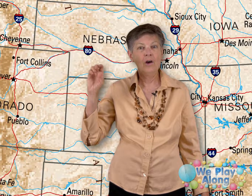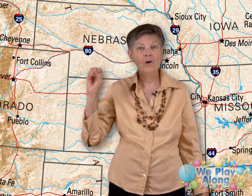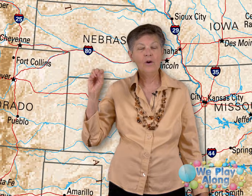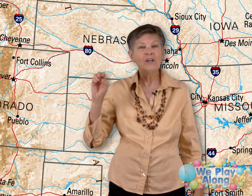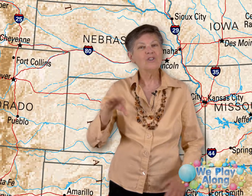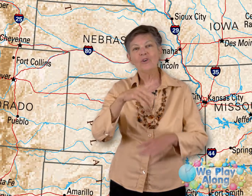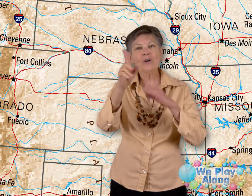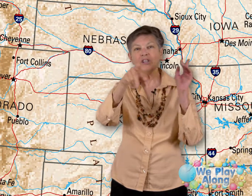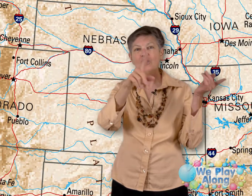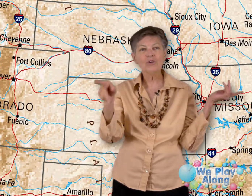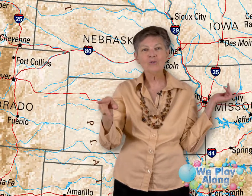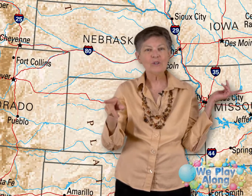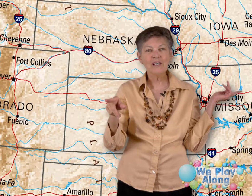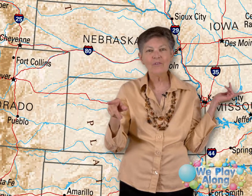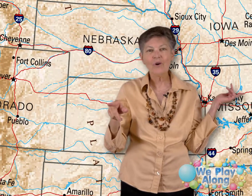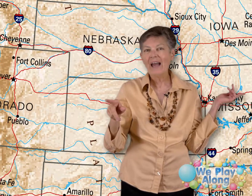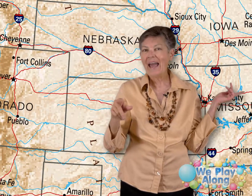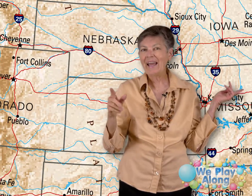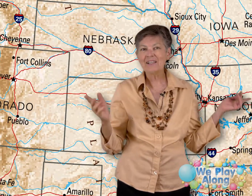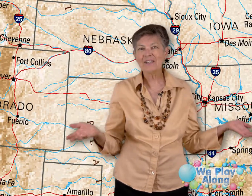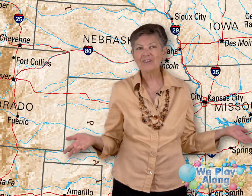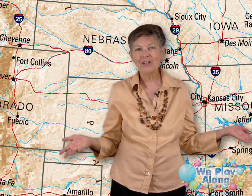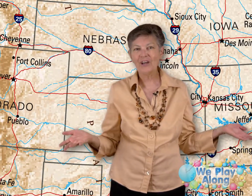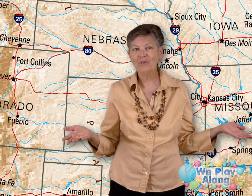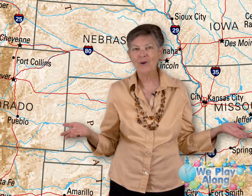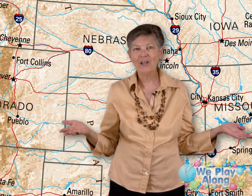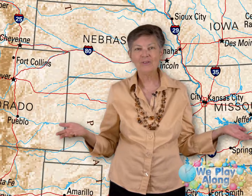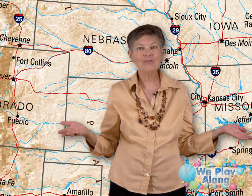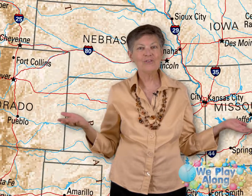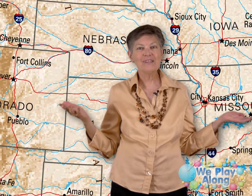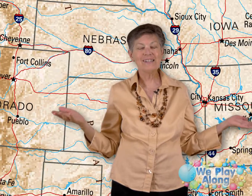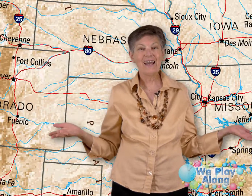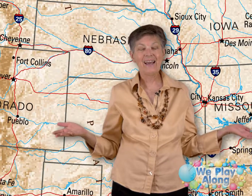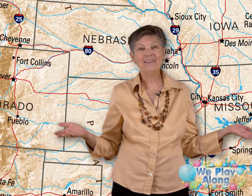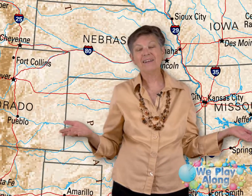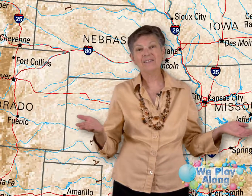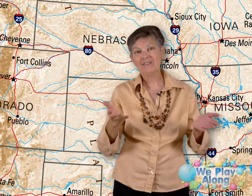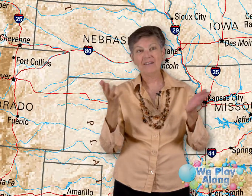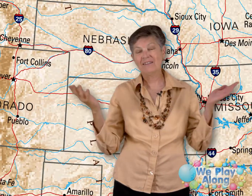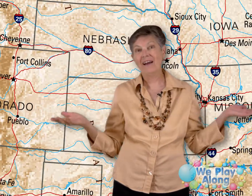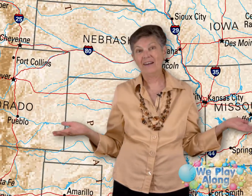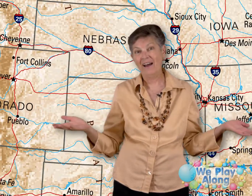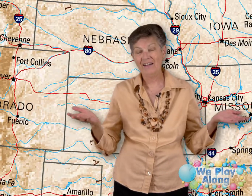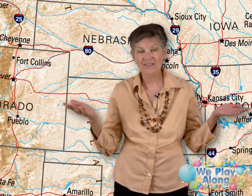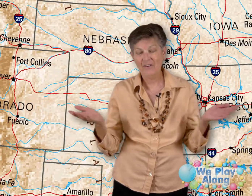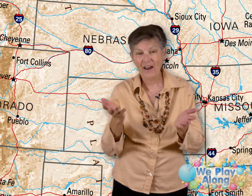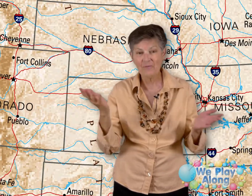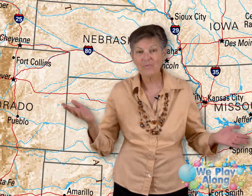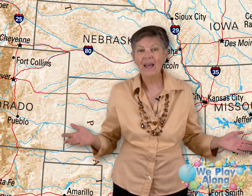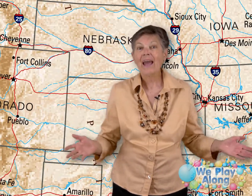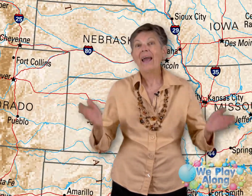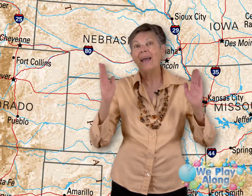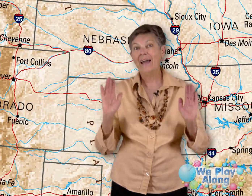C-O-L-O. So you can choose whichever ASL sign you want to use for this state. It's kind of nice, all right?